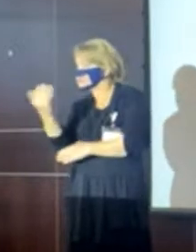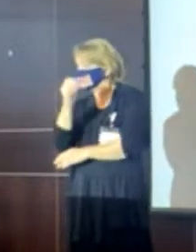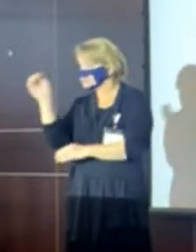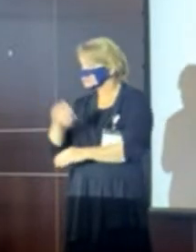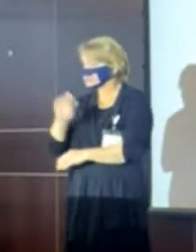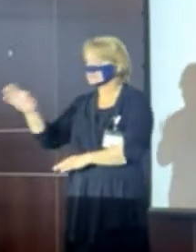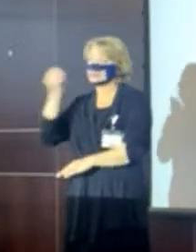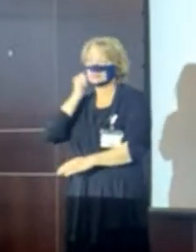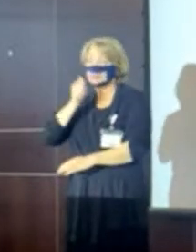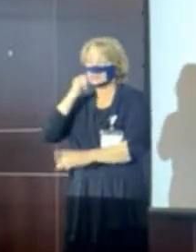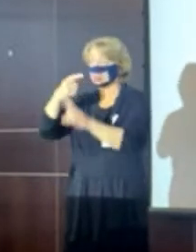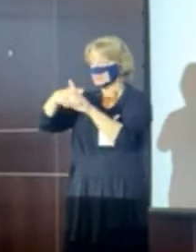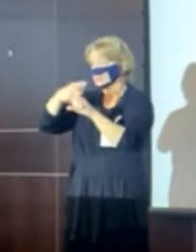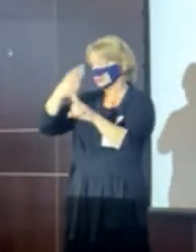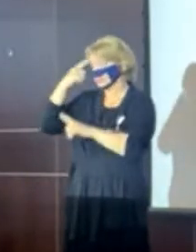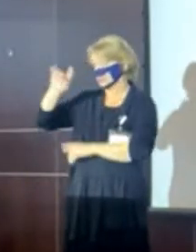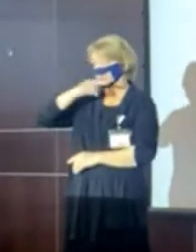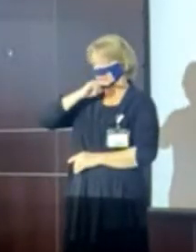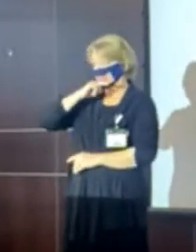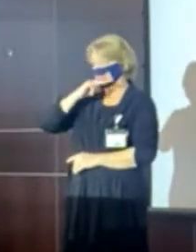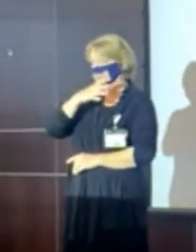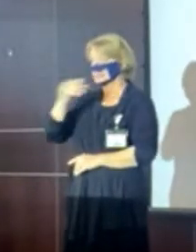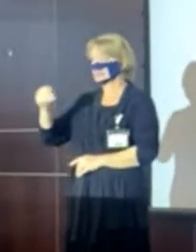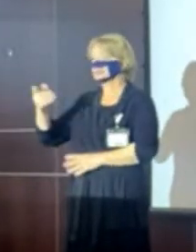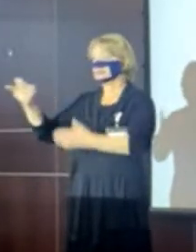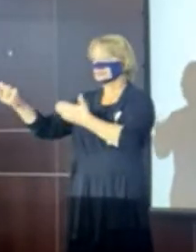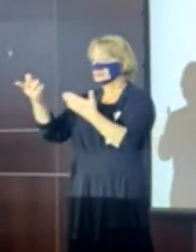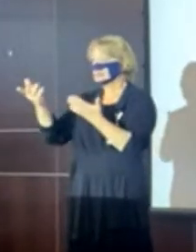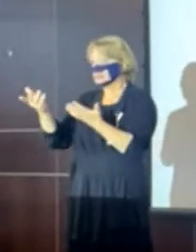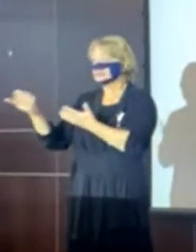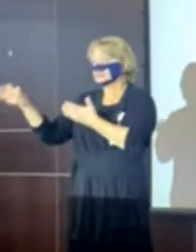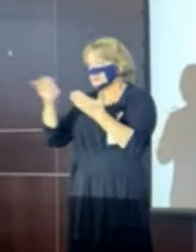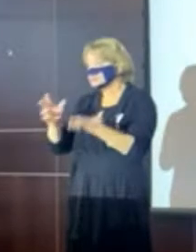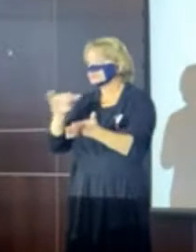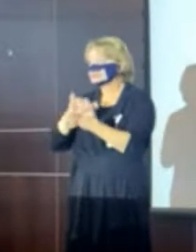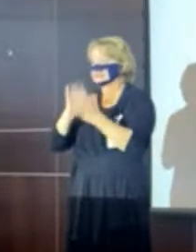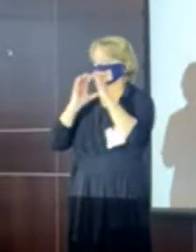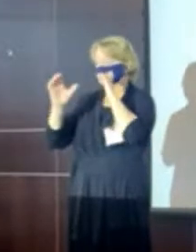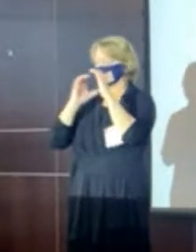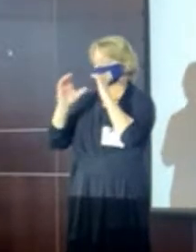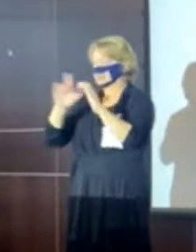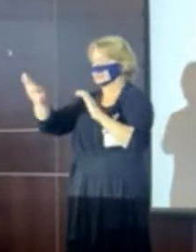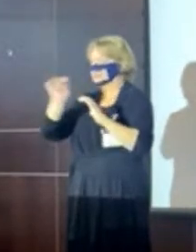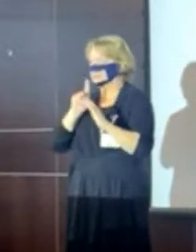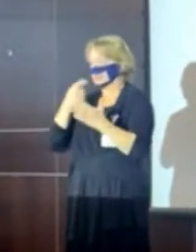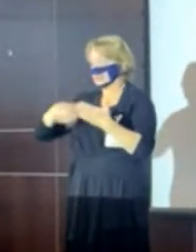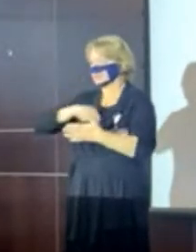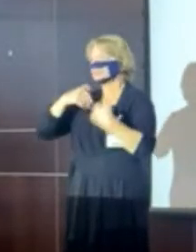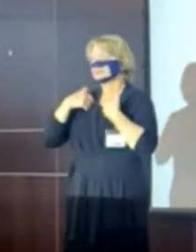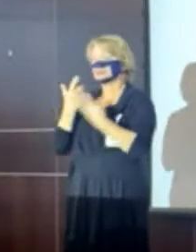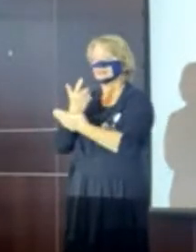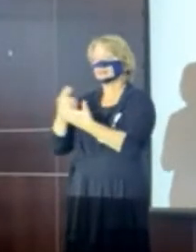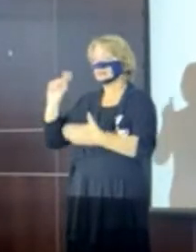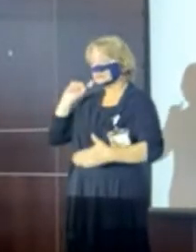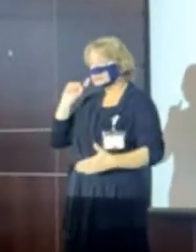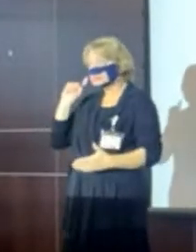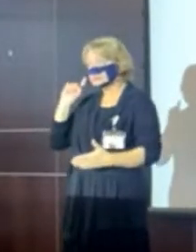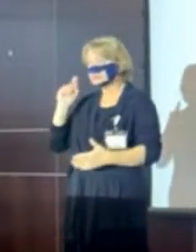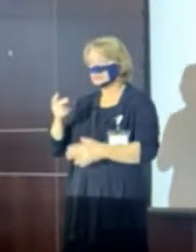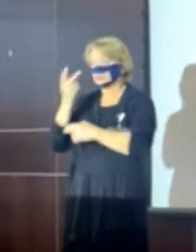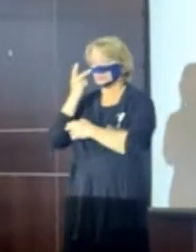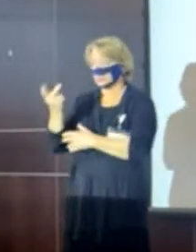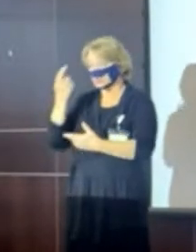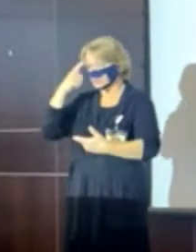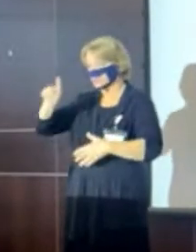positives are pediatrics. And it brings back home that conversation that I think we had last week, watching for those